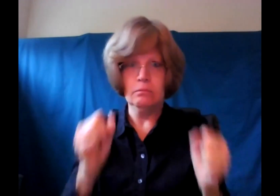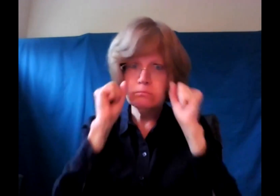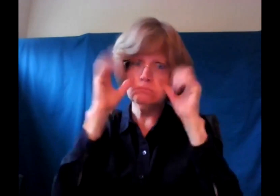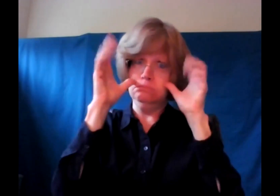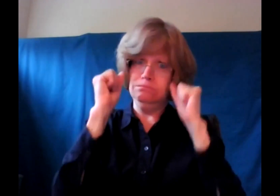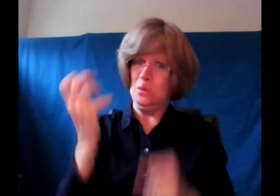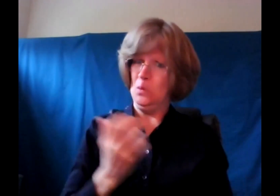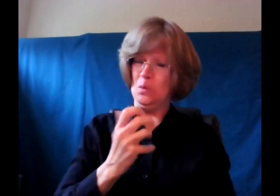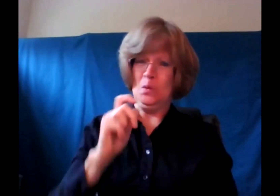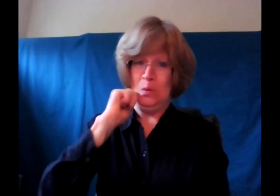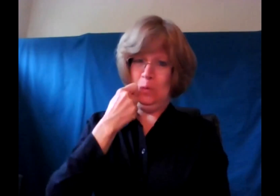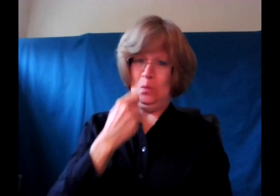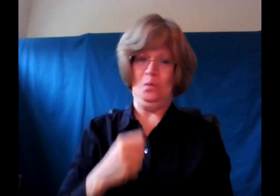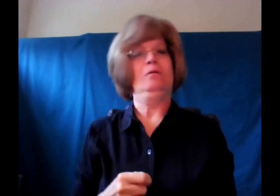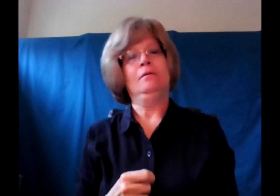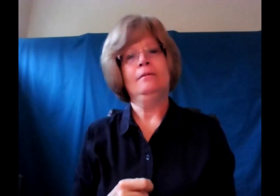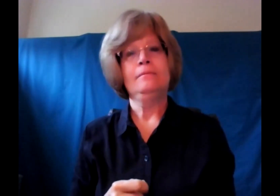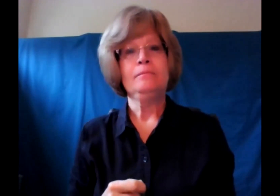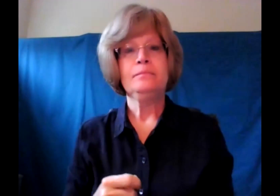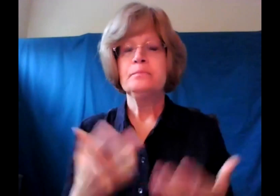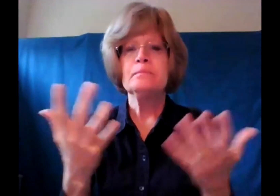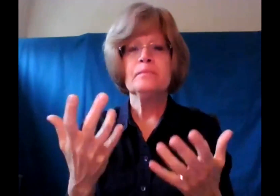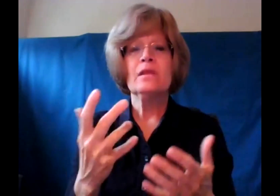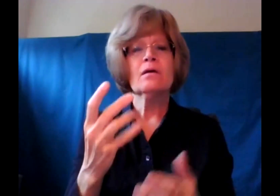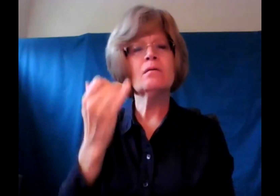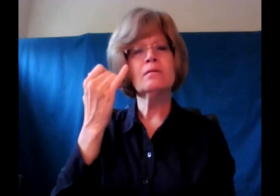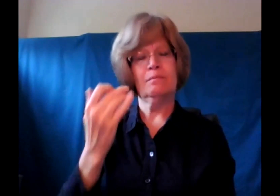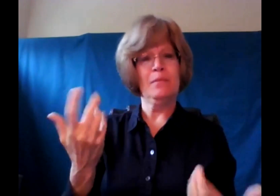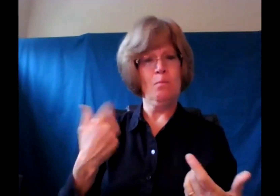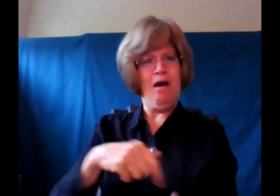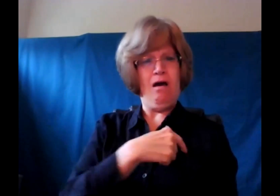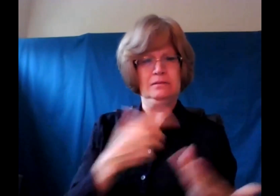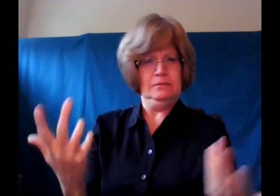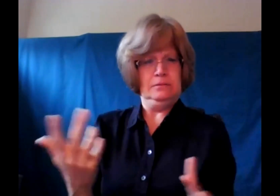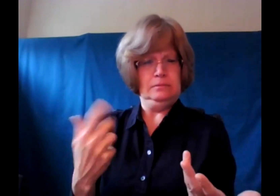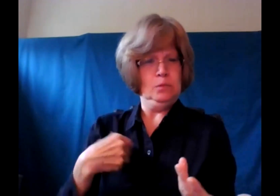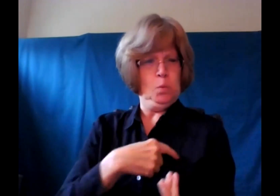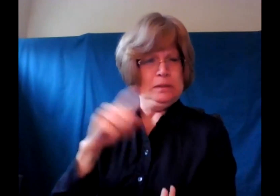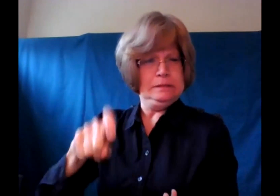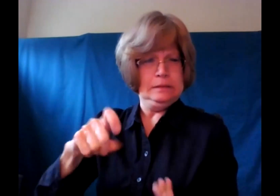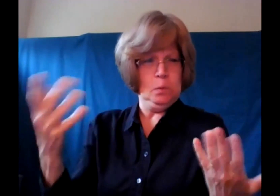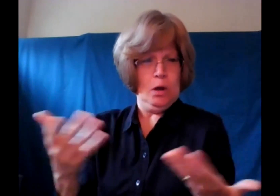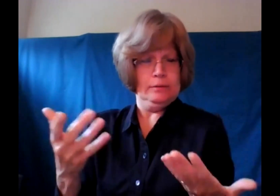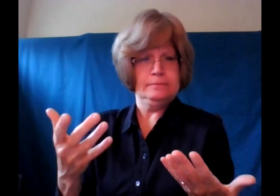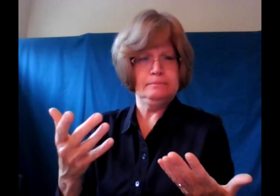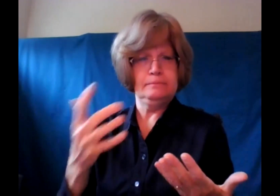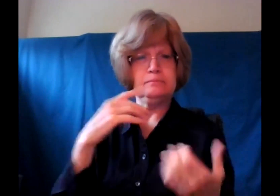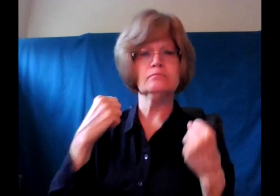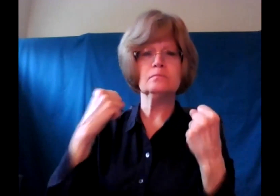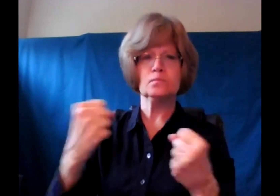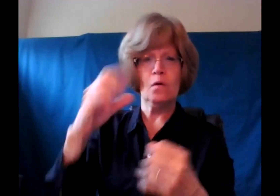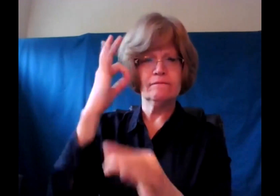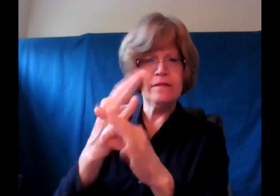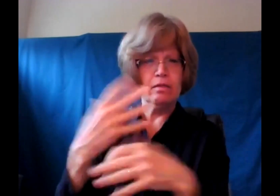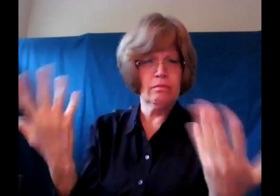amazing fact. I think that's really amazing. But what about us? What do we need to be strong in our